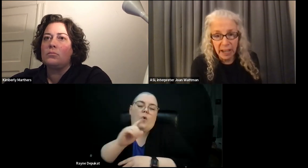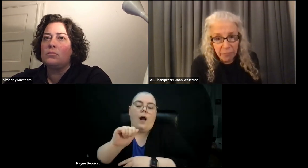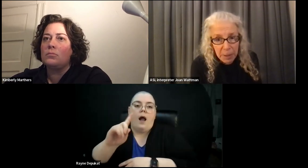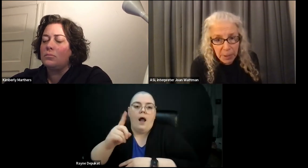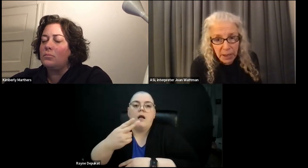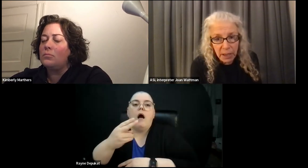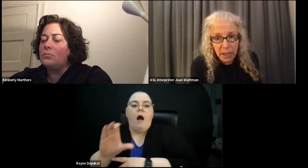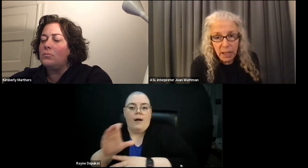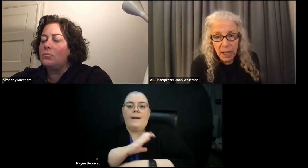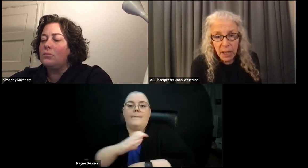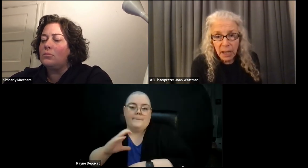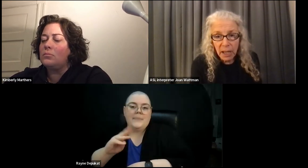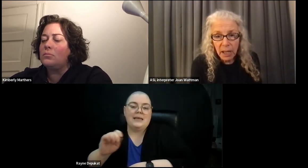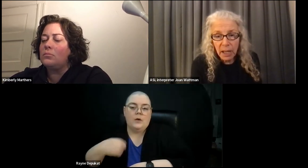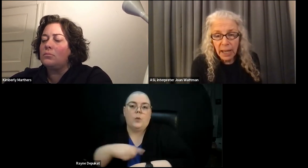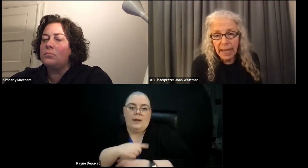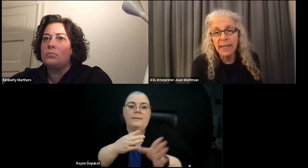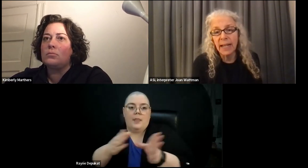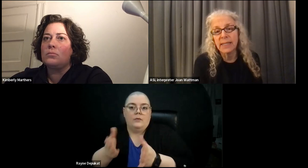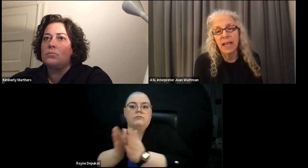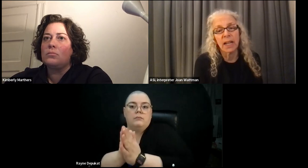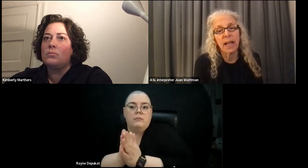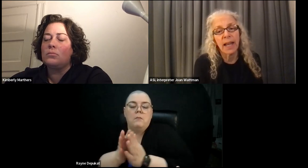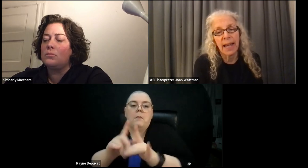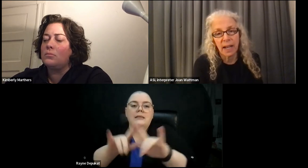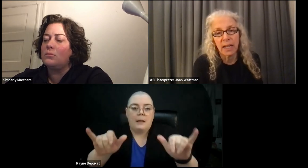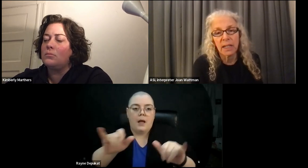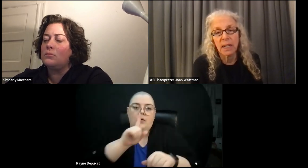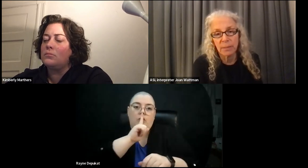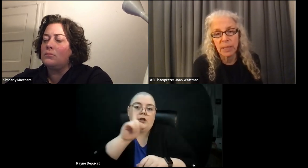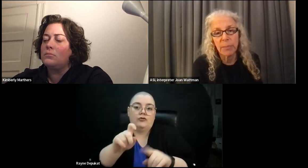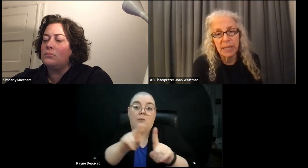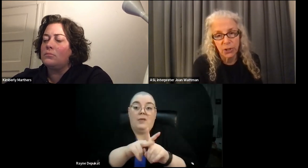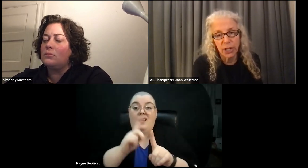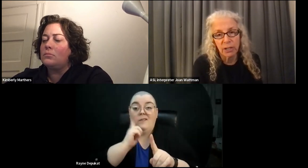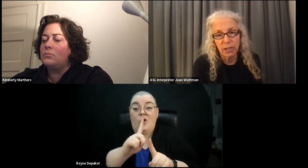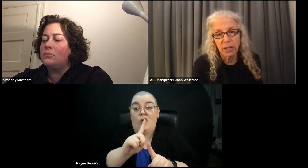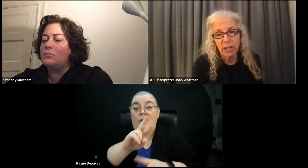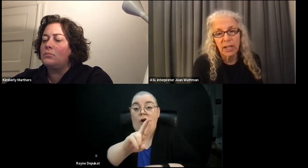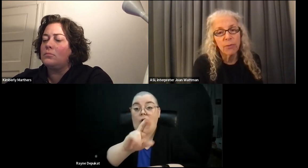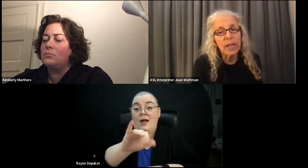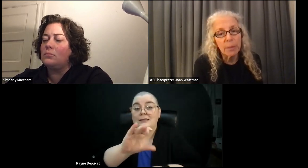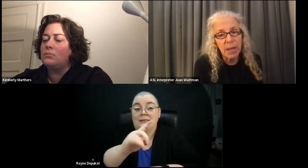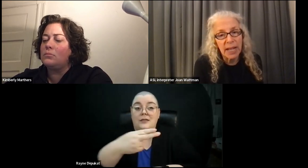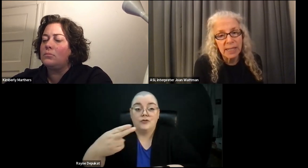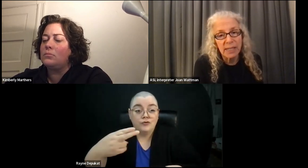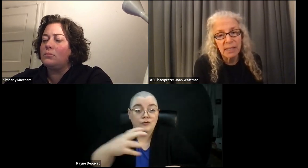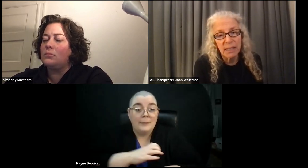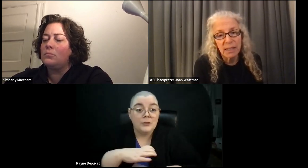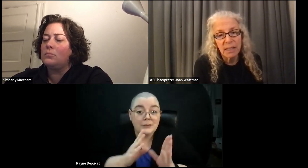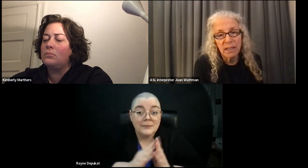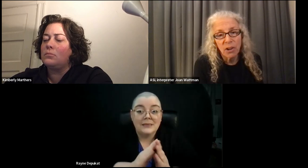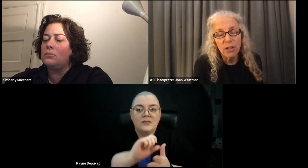especially for deaf people. And as the ad hoc committee chair, it really